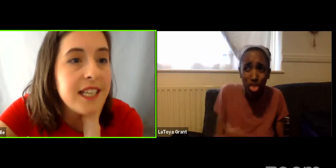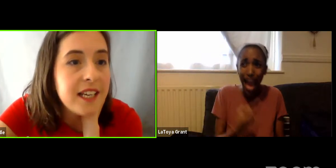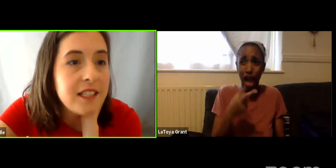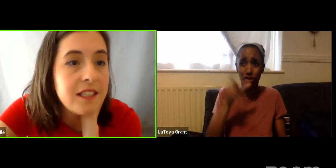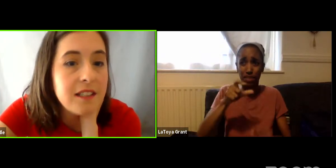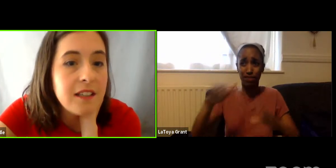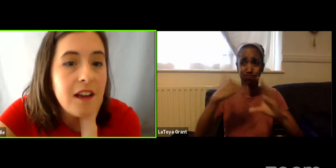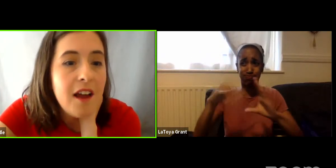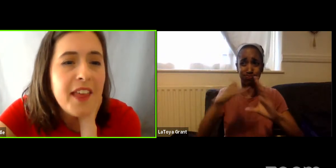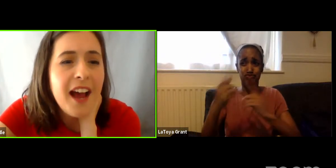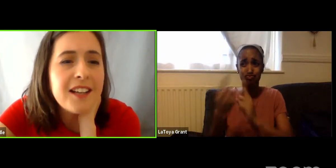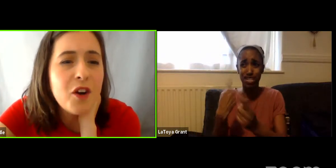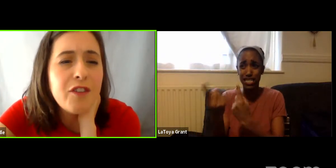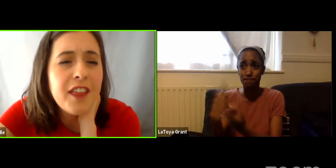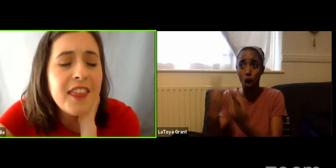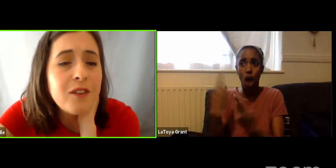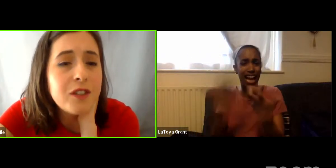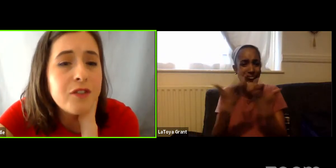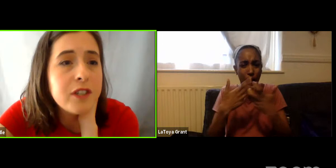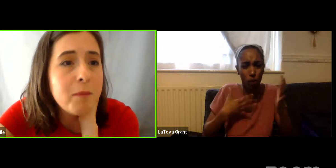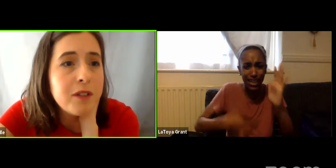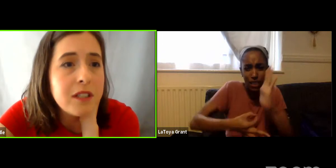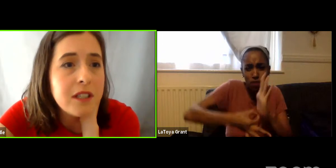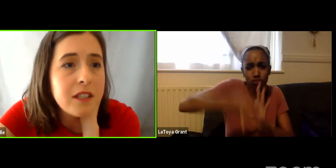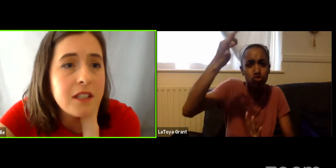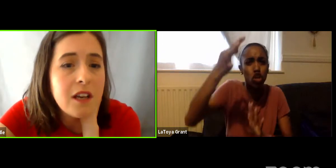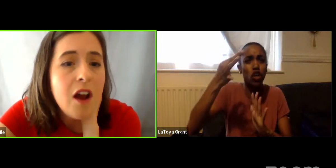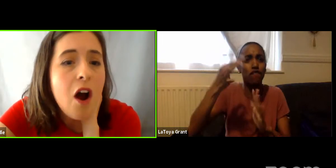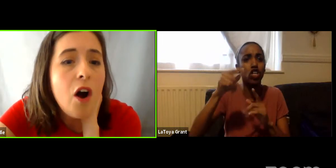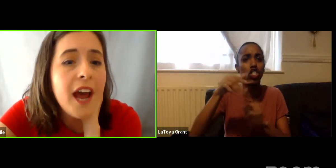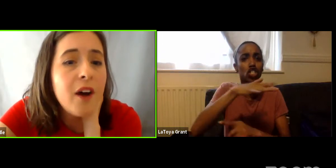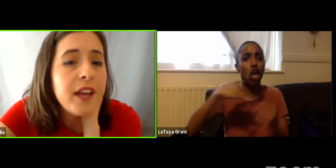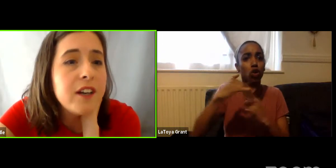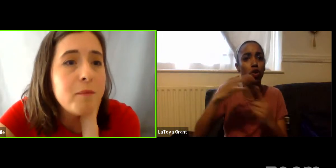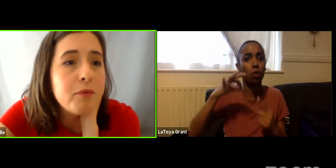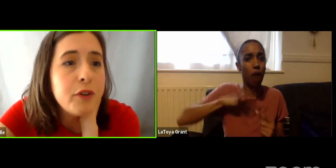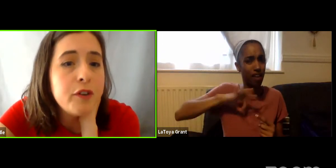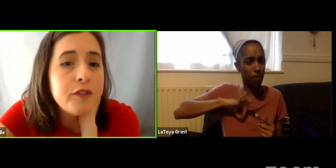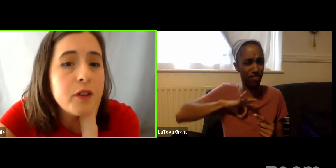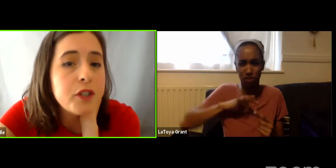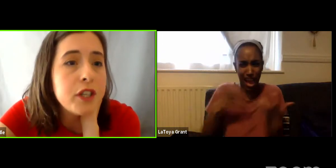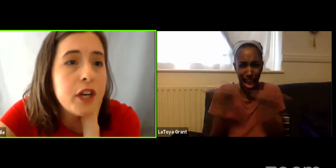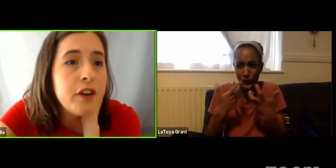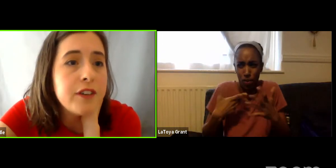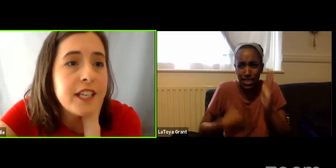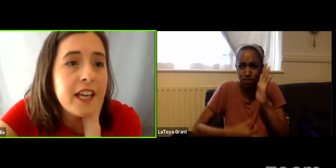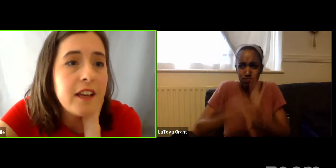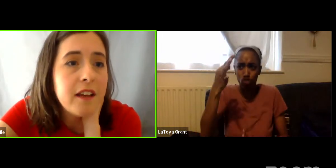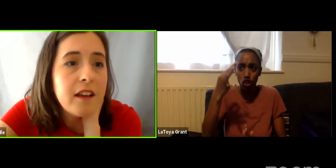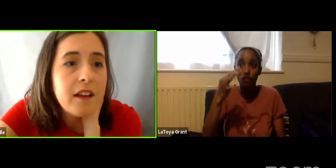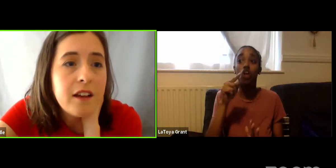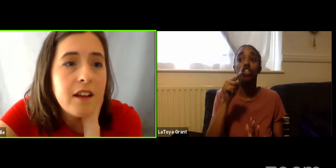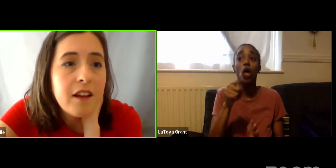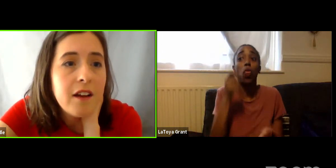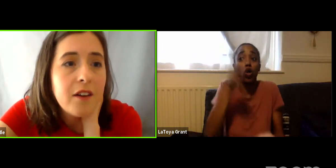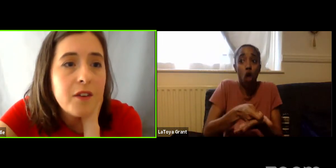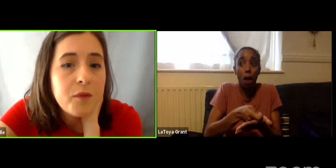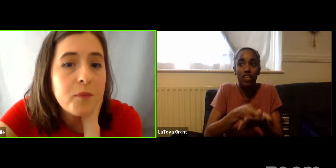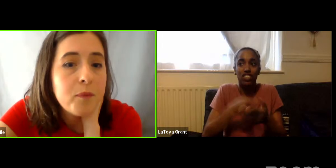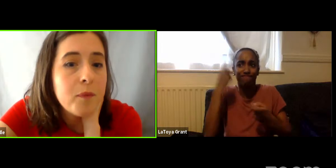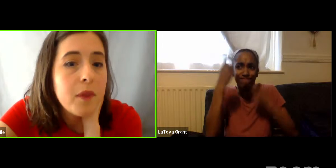their ideas. They had over 1,000 responses on how they could improve social security.